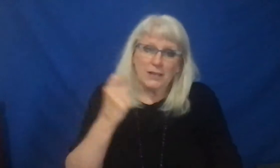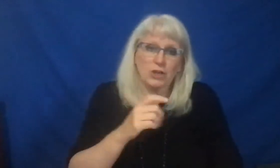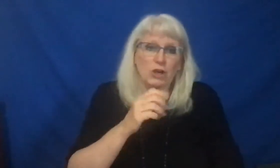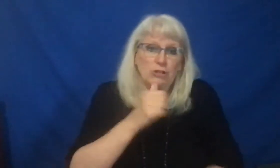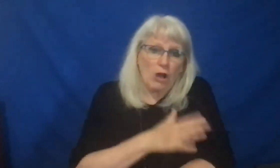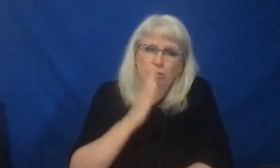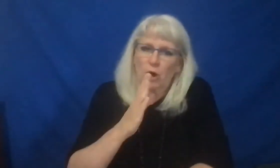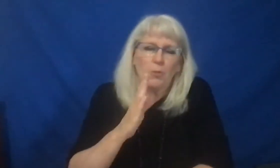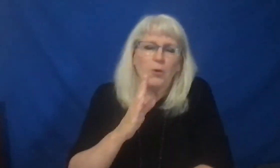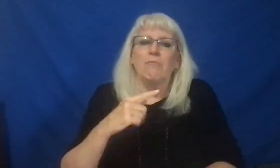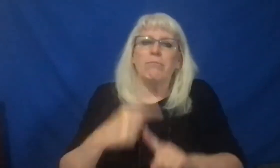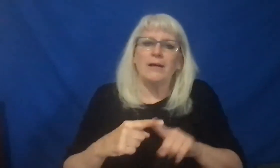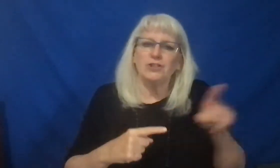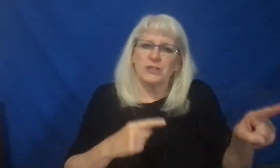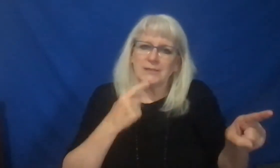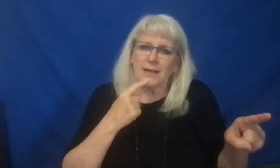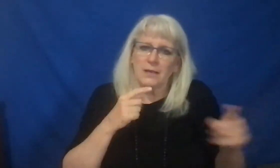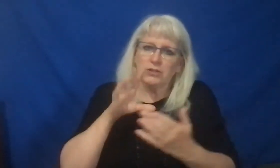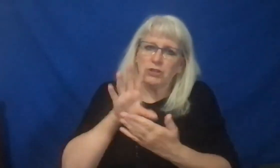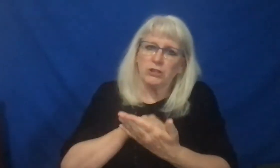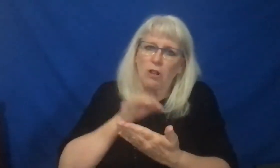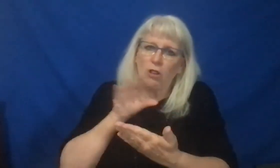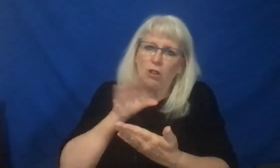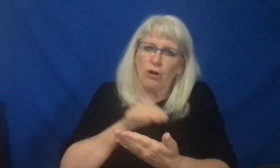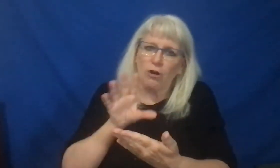she explained just how she's gotten to hear through my experience